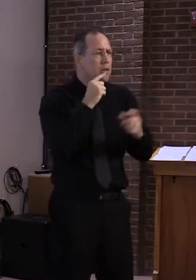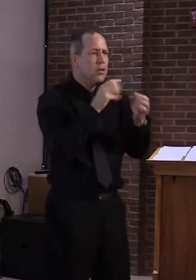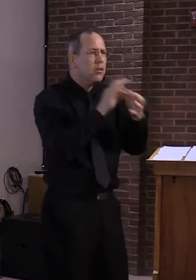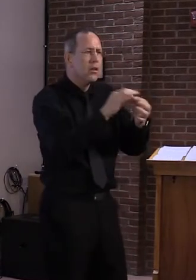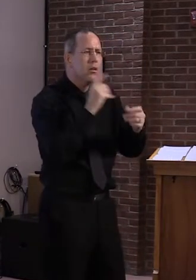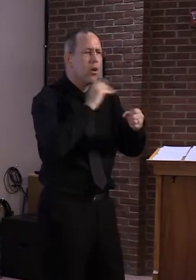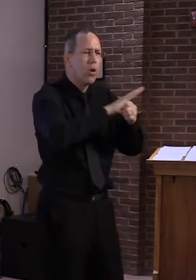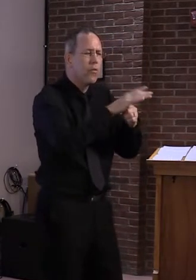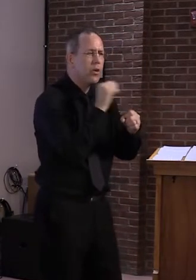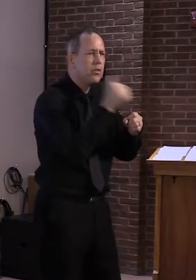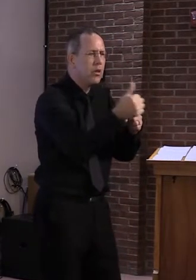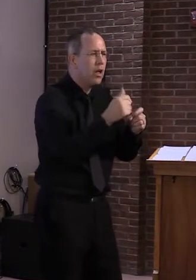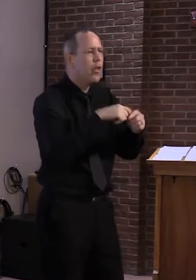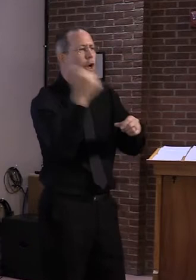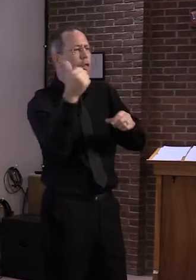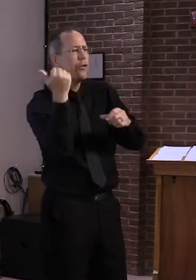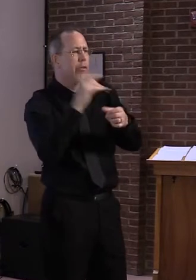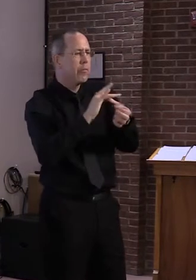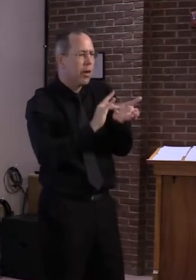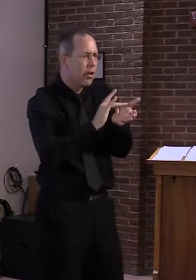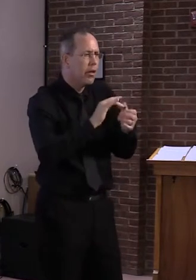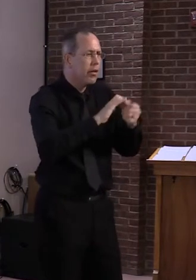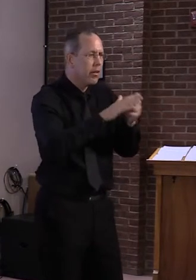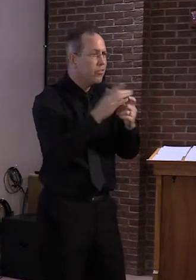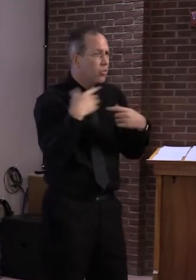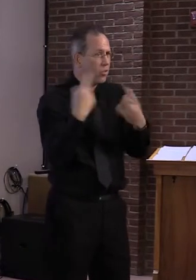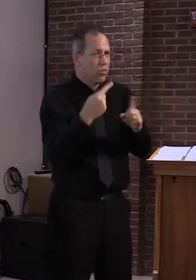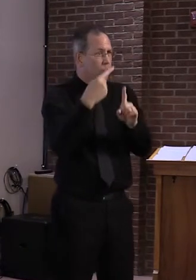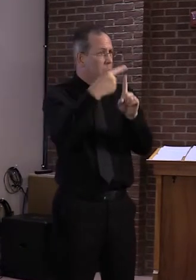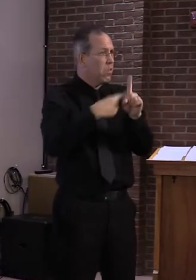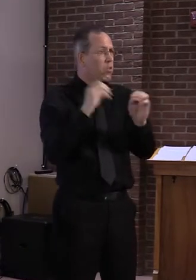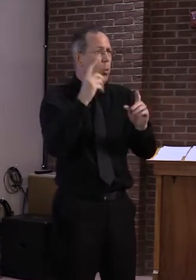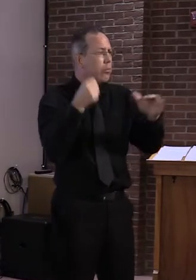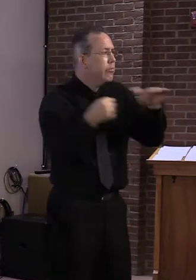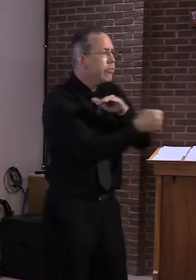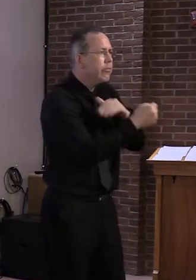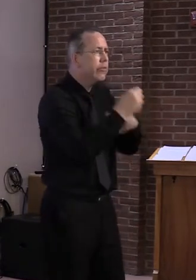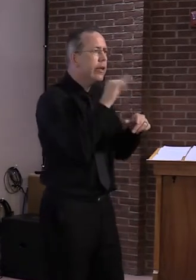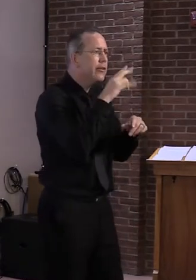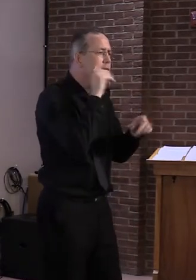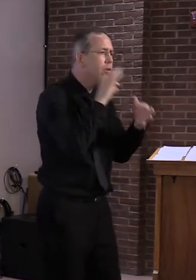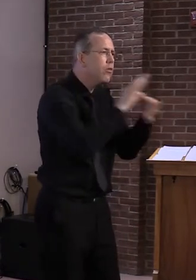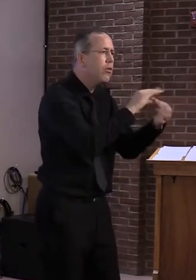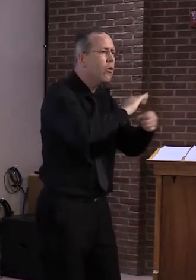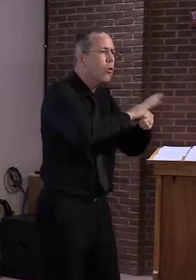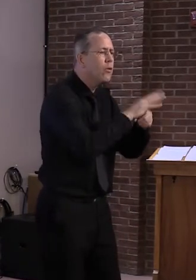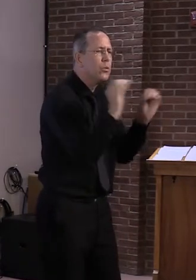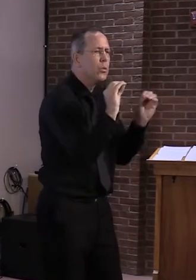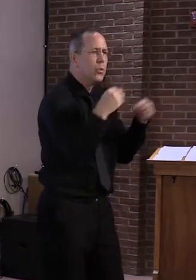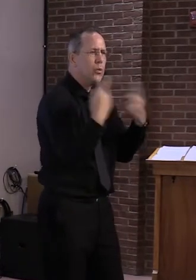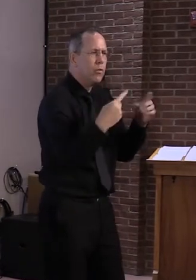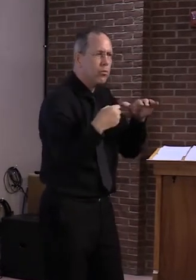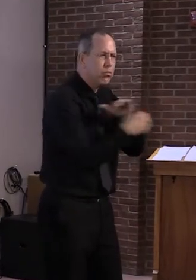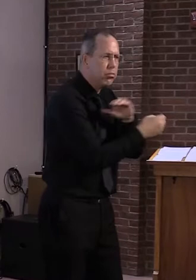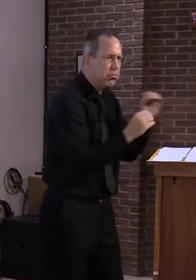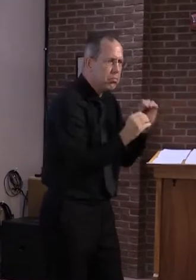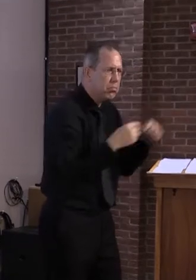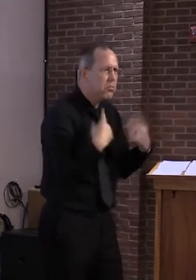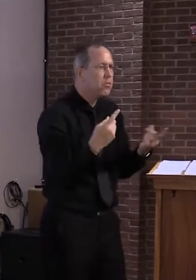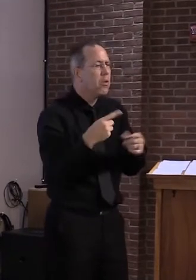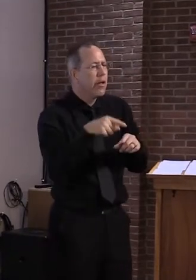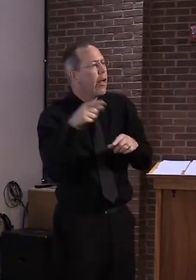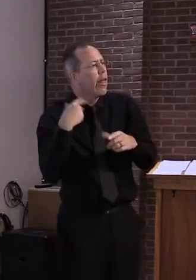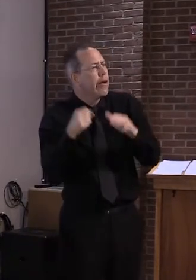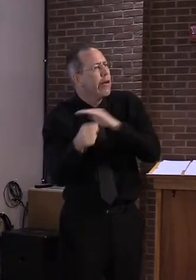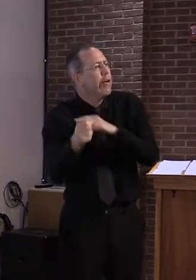which in and of itself is quite remarkable. Additionally, our non-ICU hospital capacity remains high, and we've also seen